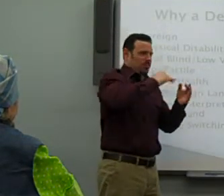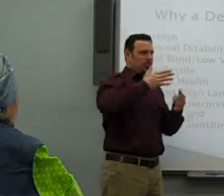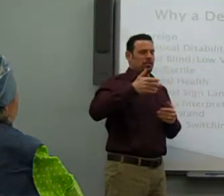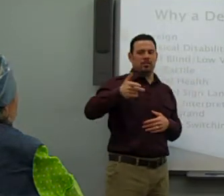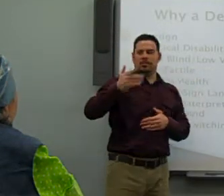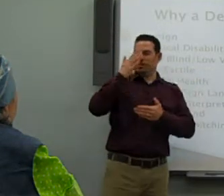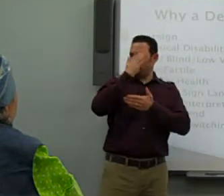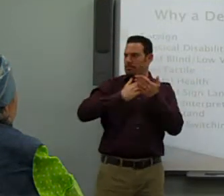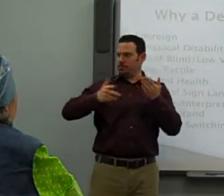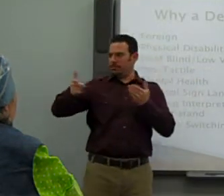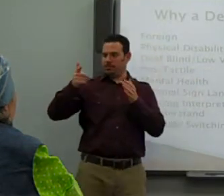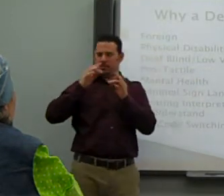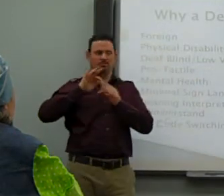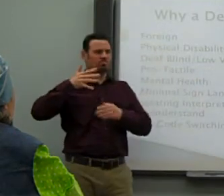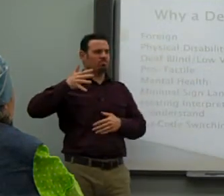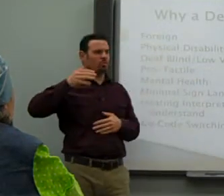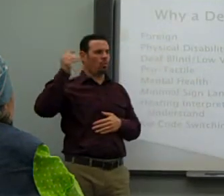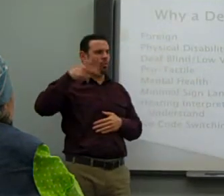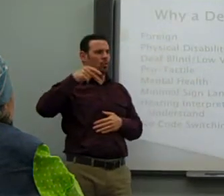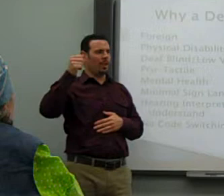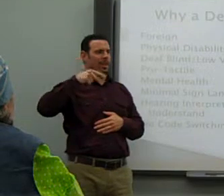And sometimes there's some amazing interpreters.